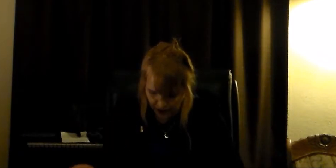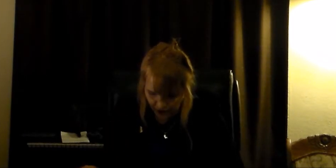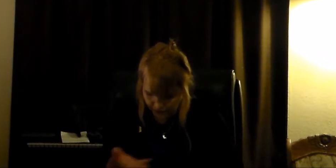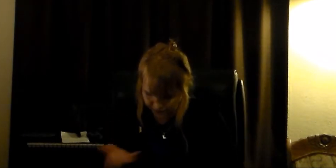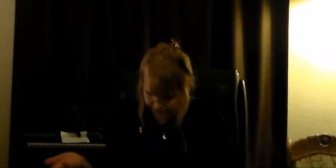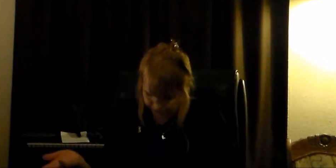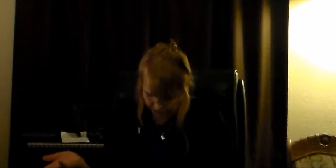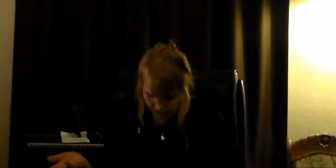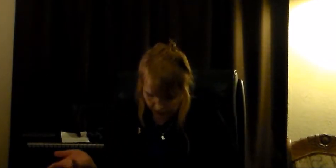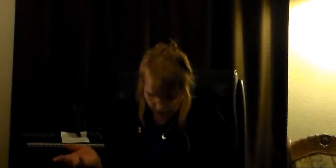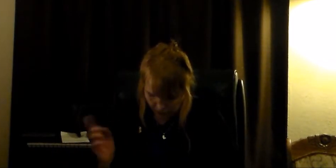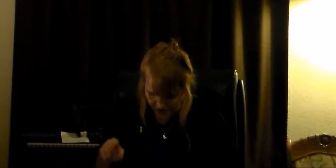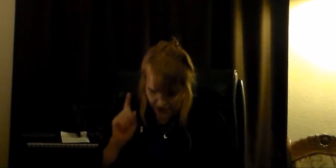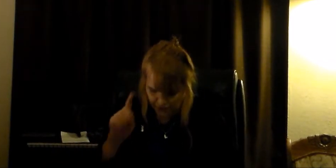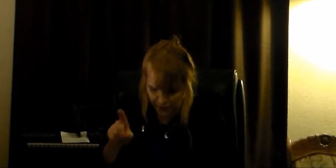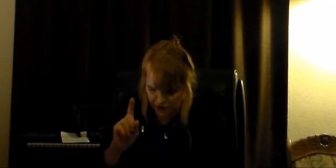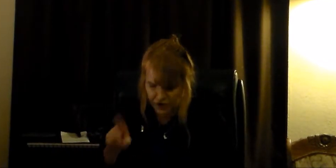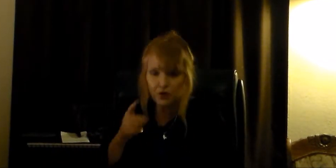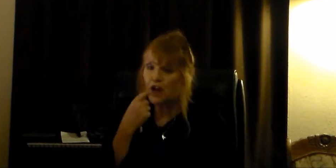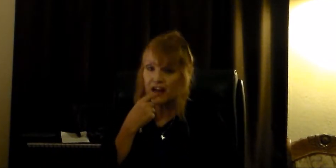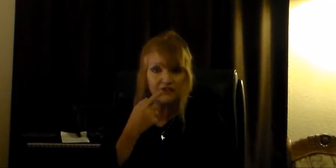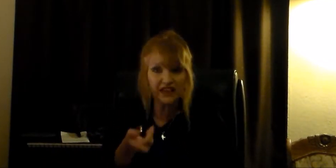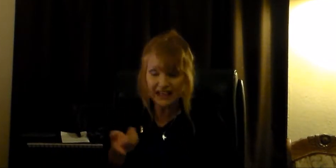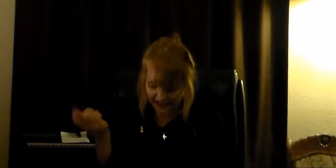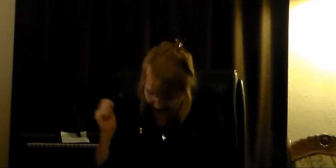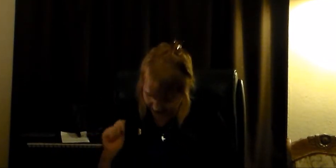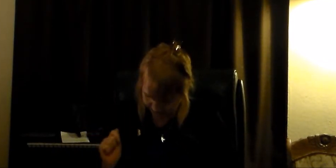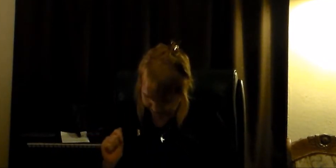swindler. With such a person, do not even eat.